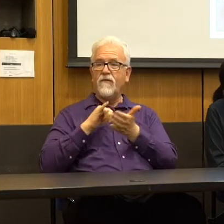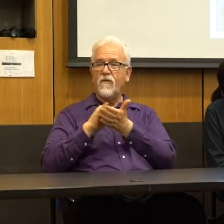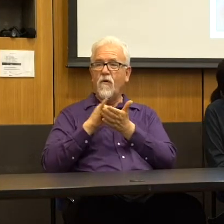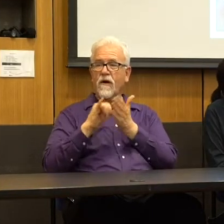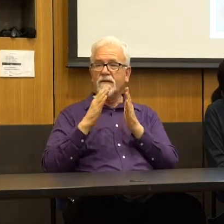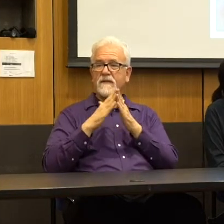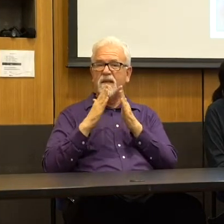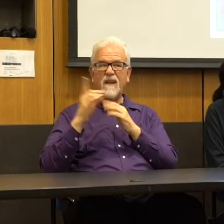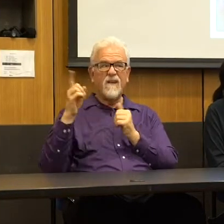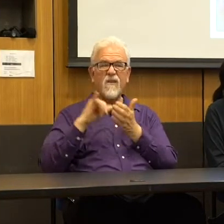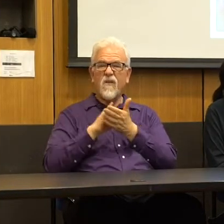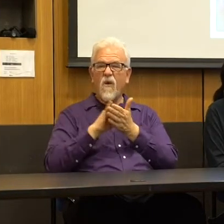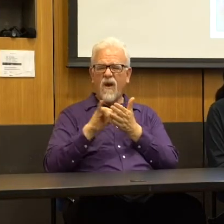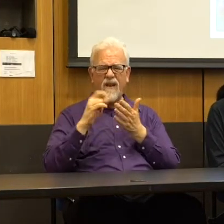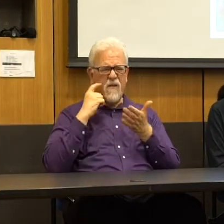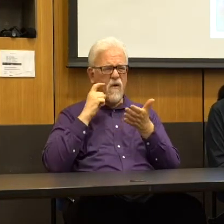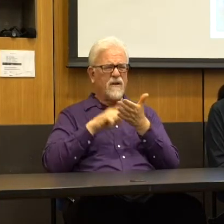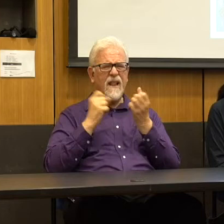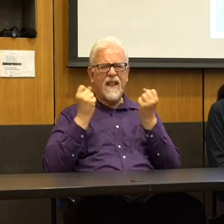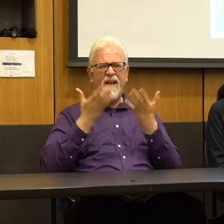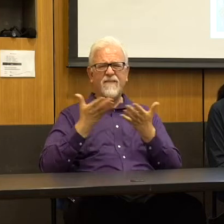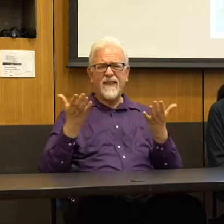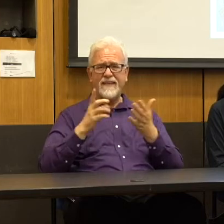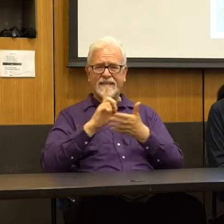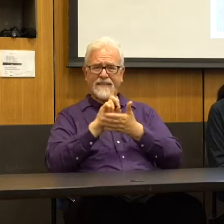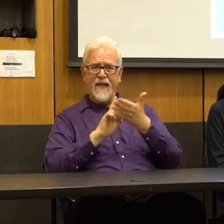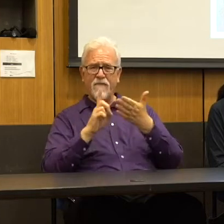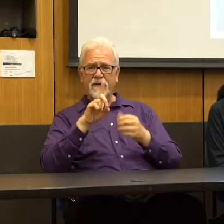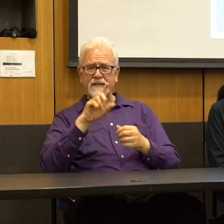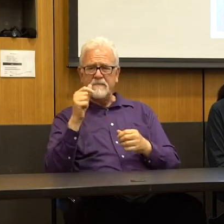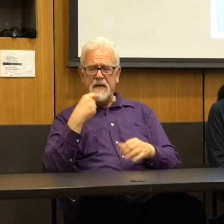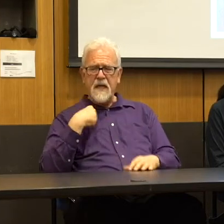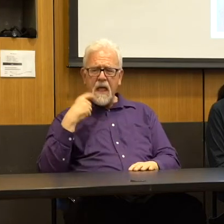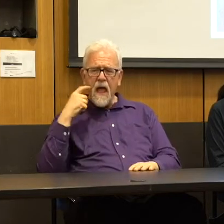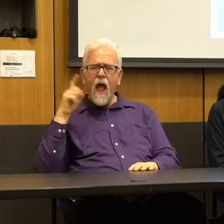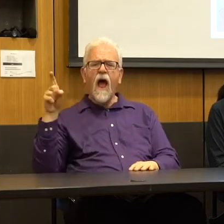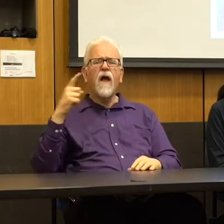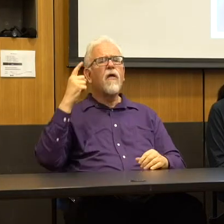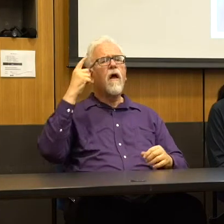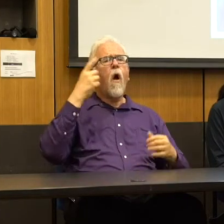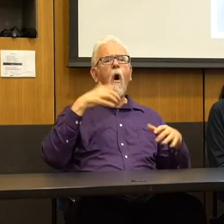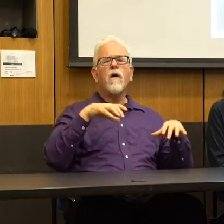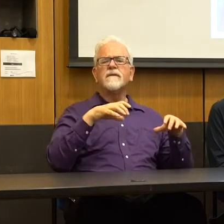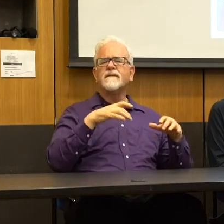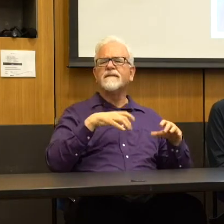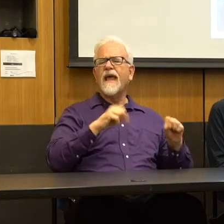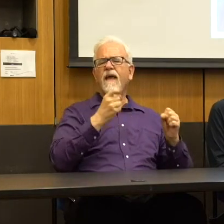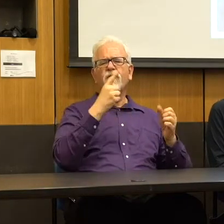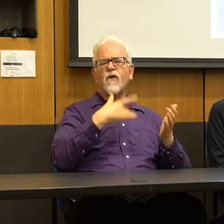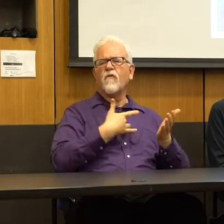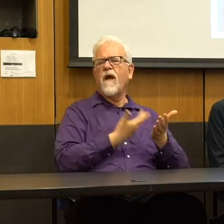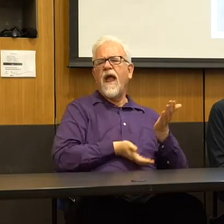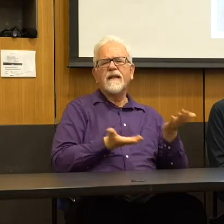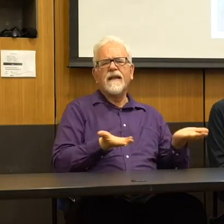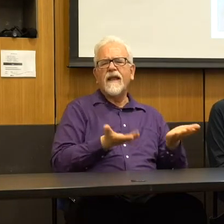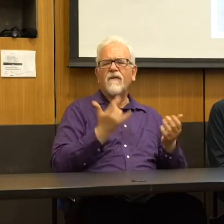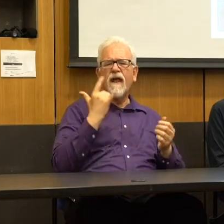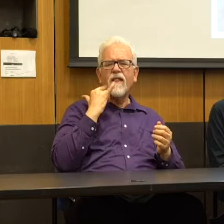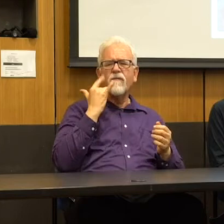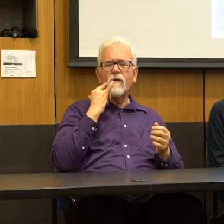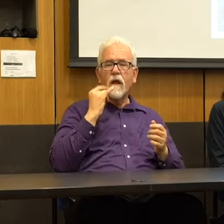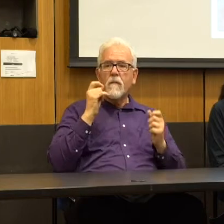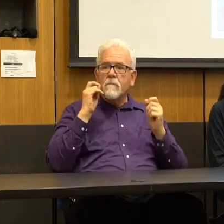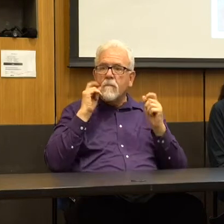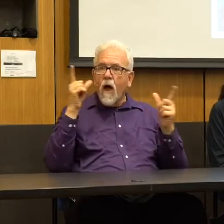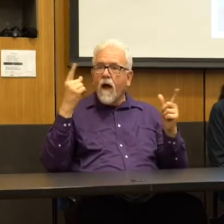a lot of things around design for disability that I actually had taken for granted in California, and it was actually a real surprise to me